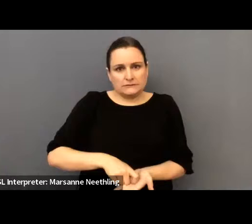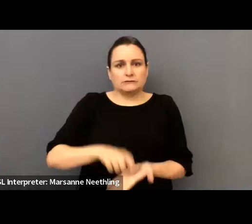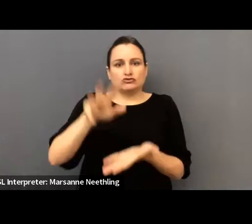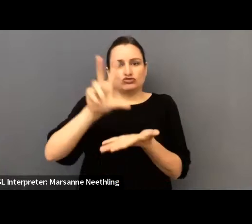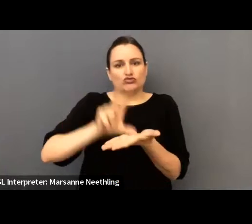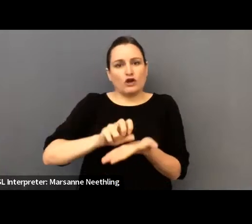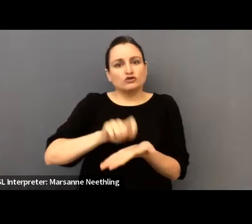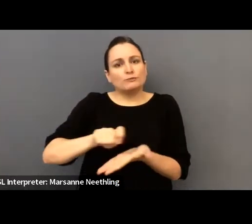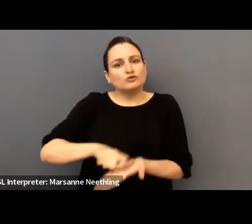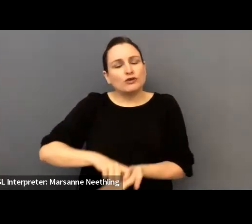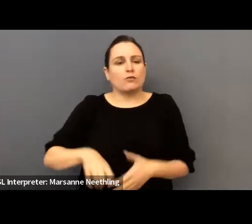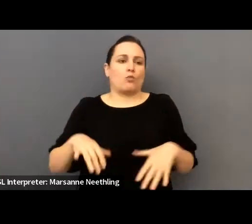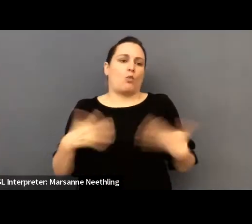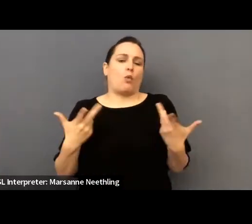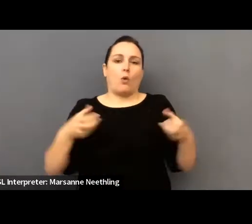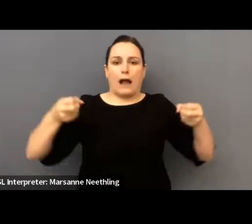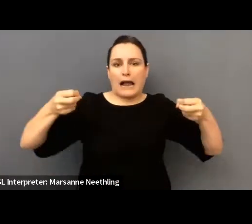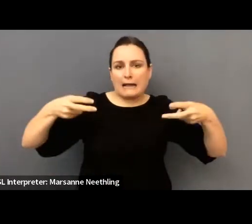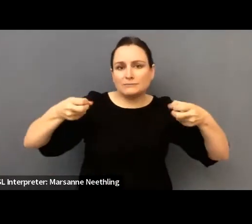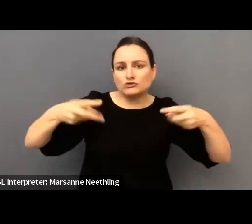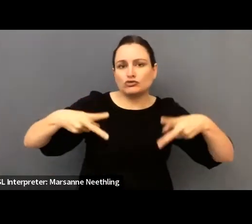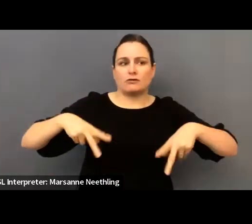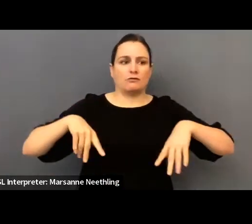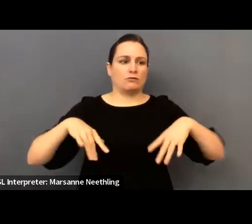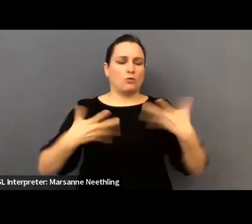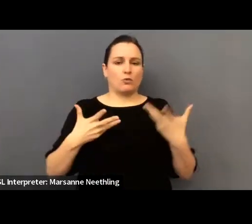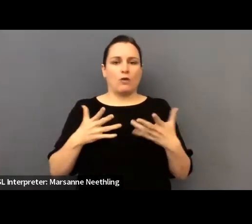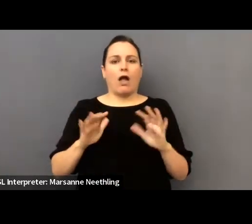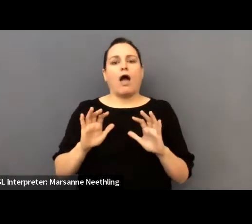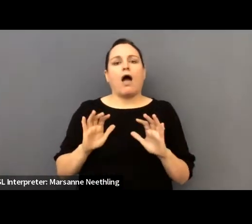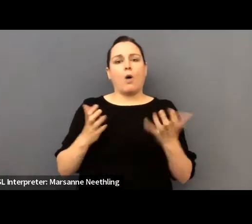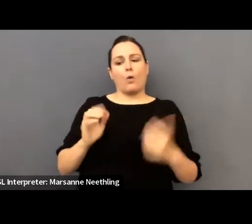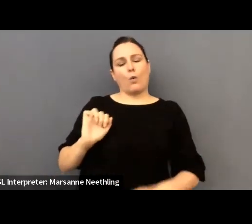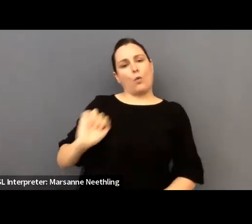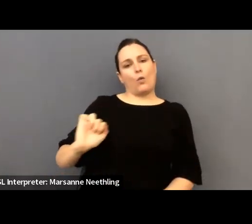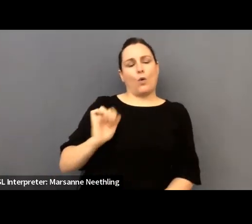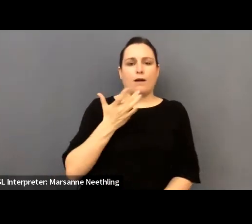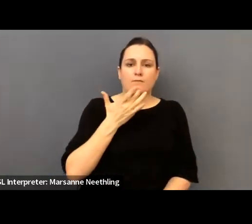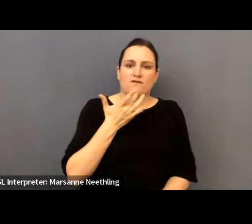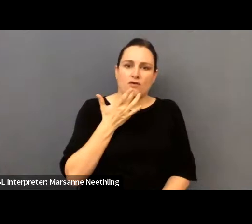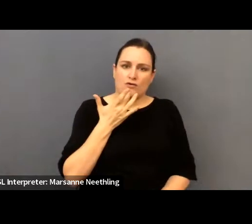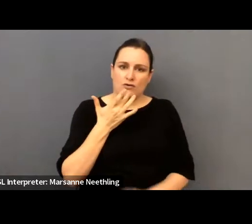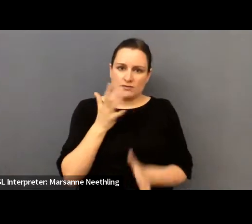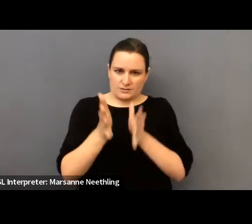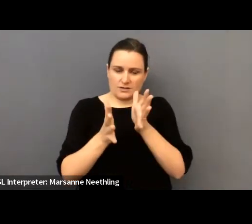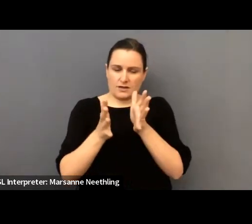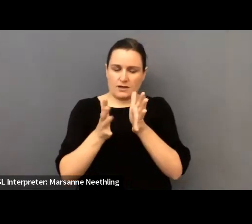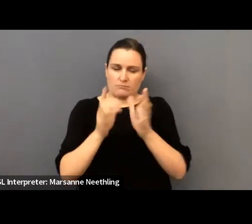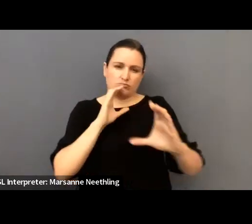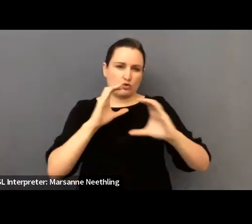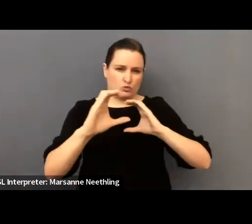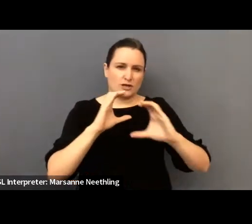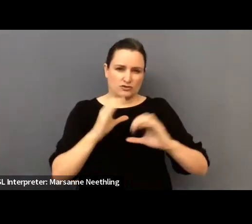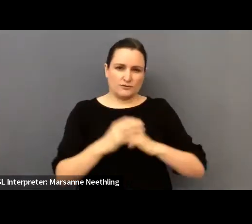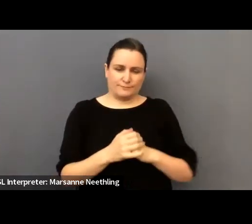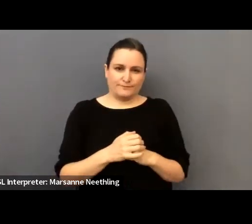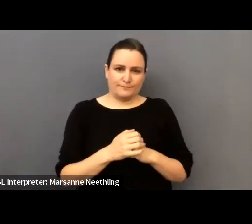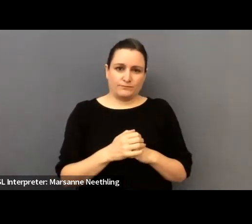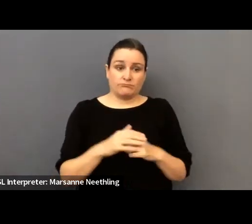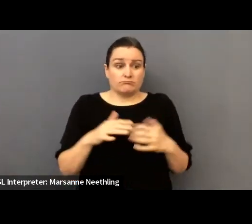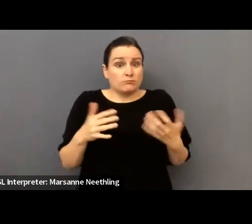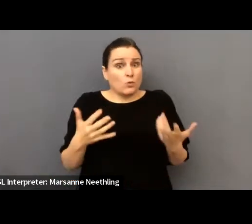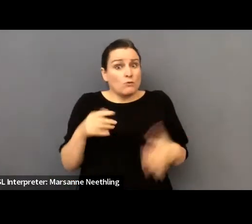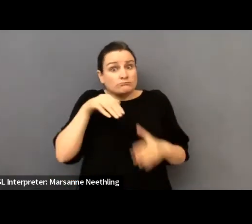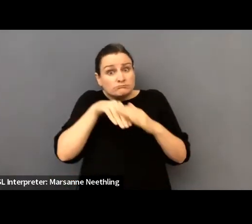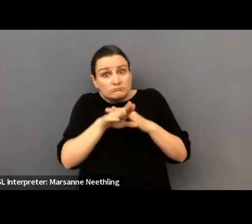captioning, other means of communication, or at least have somebody represented within the disability unit that